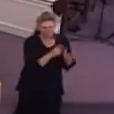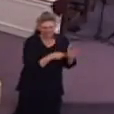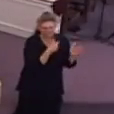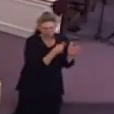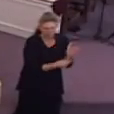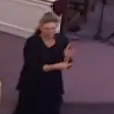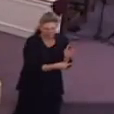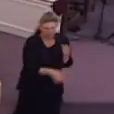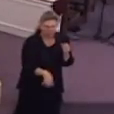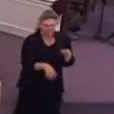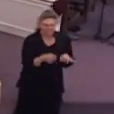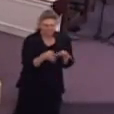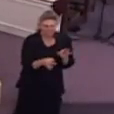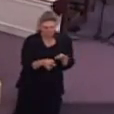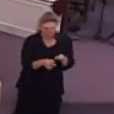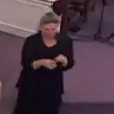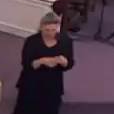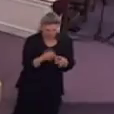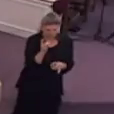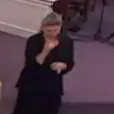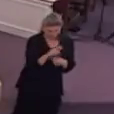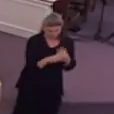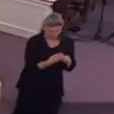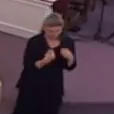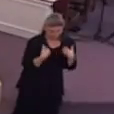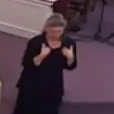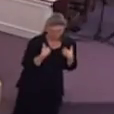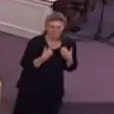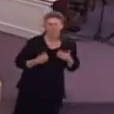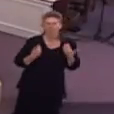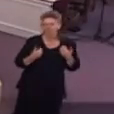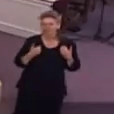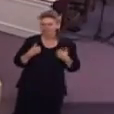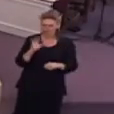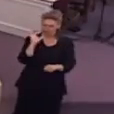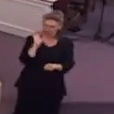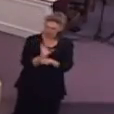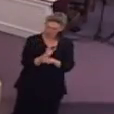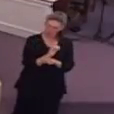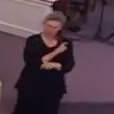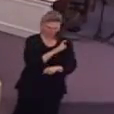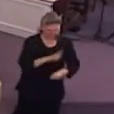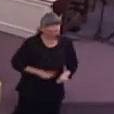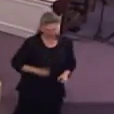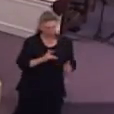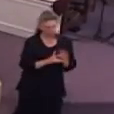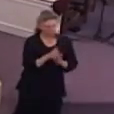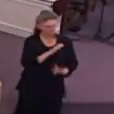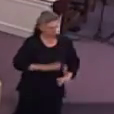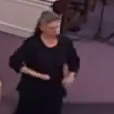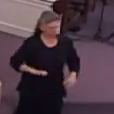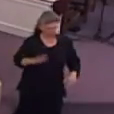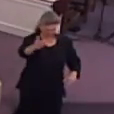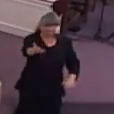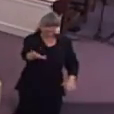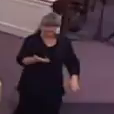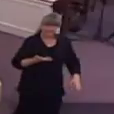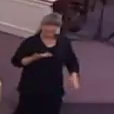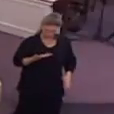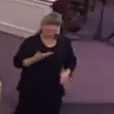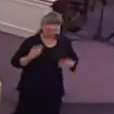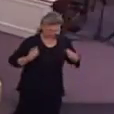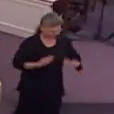judgmental spirit, amen, that the world has. But I'm glad that there is a church, amen, of the Lord Jesus Christ that has welcoming